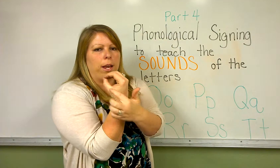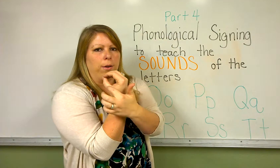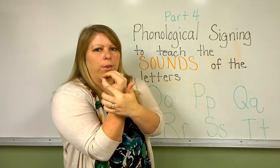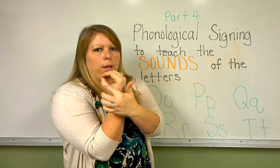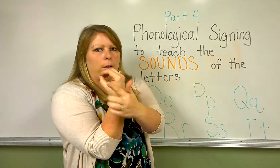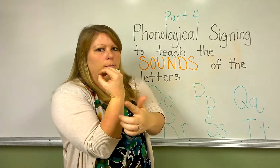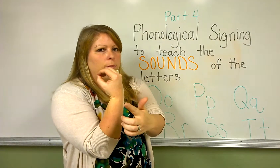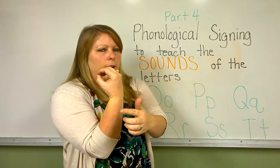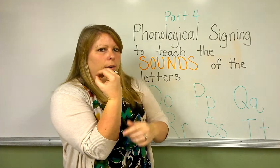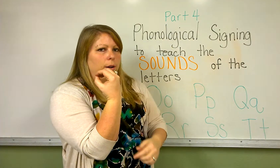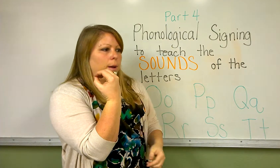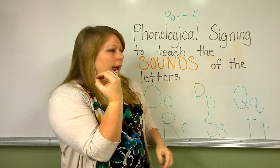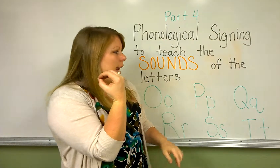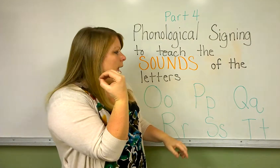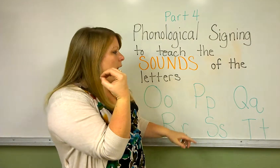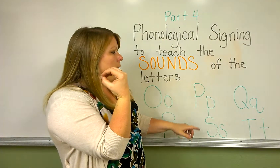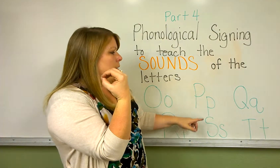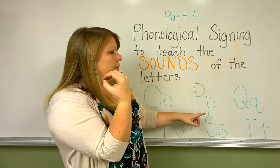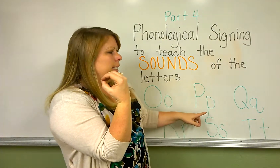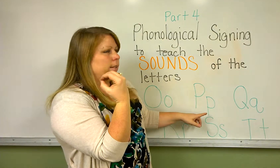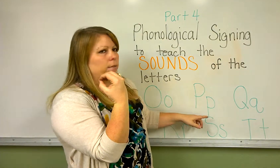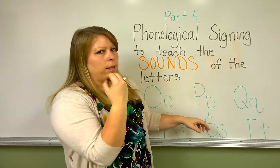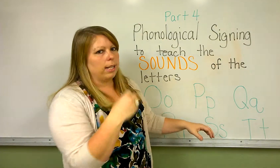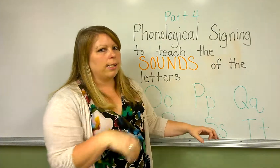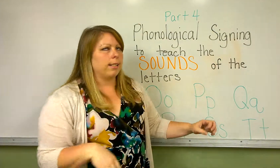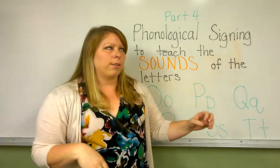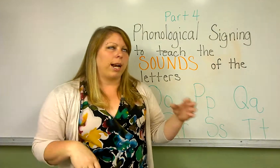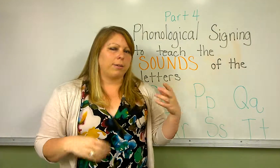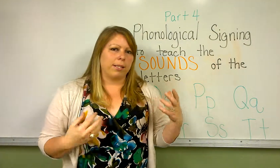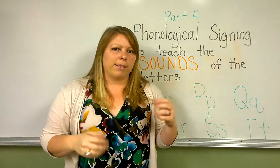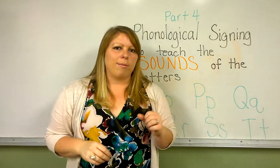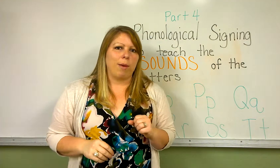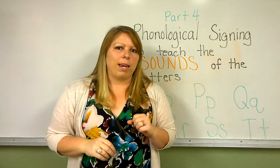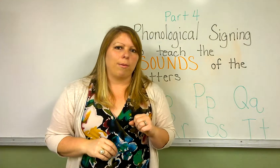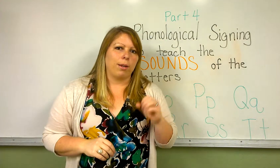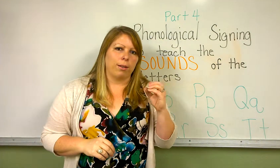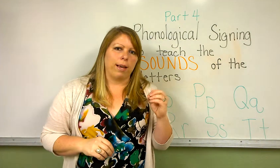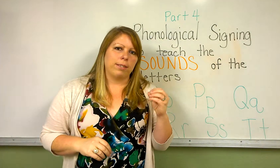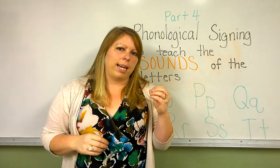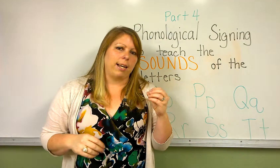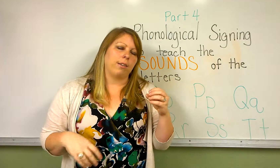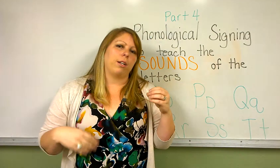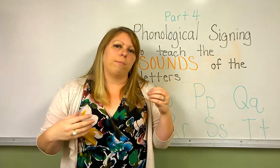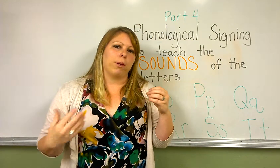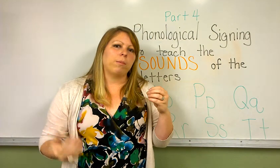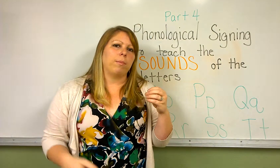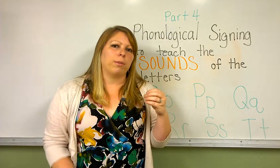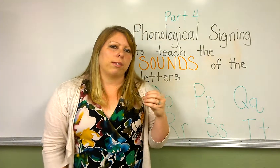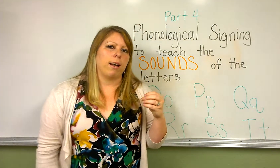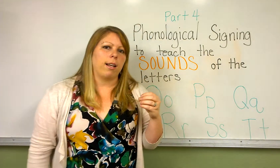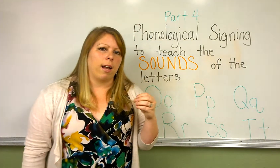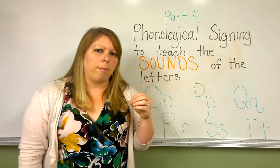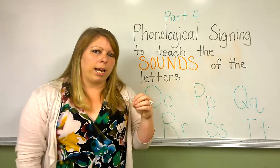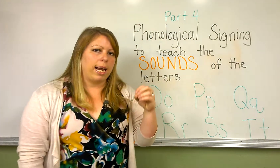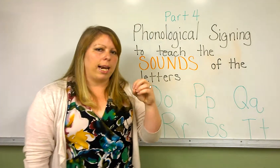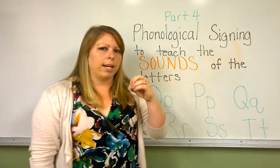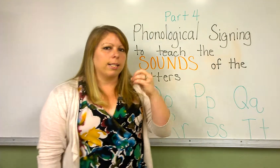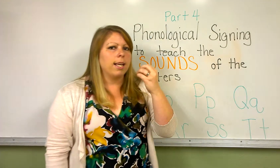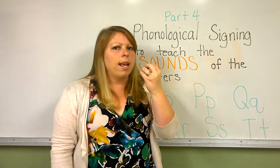your thumb farther away. The reason for this is you're actually supposed to be making it with your left hand or most people's non-dominant hand.